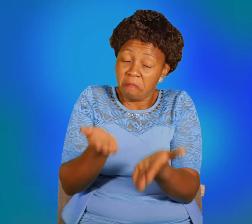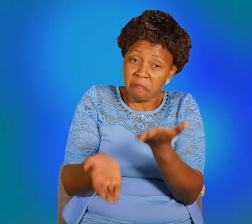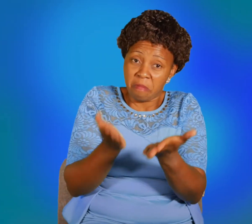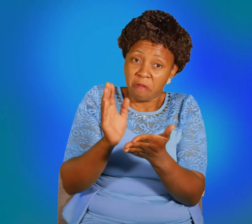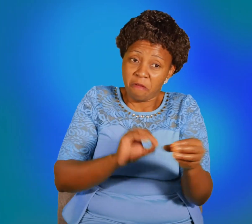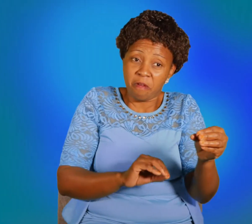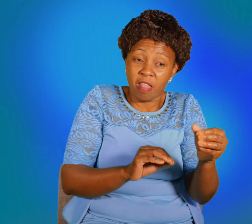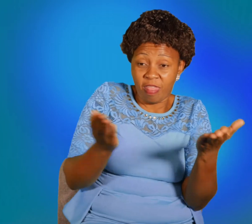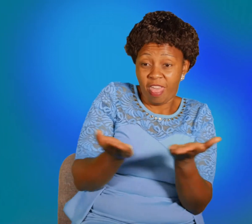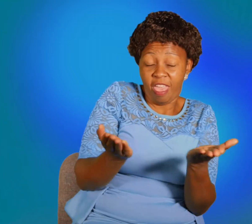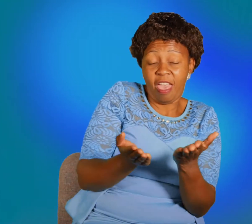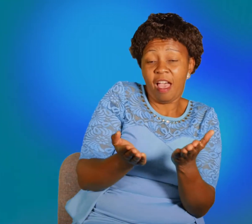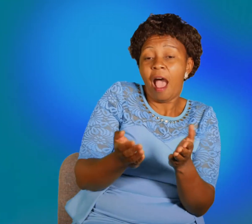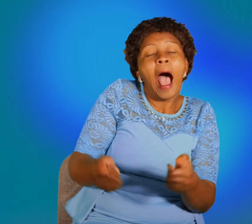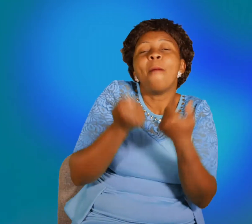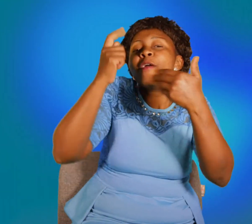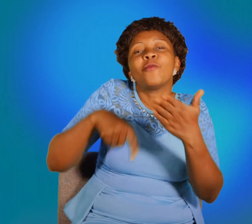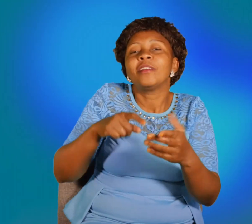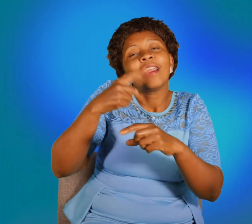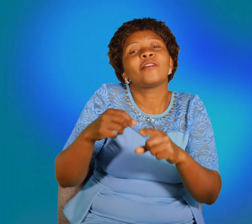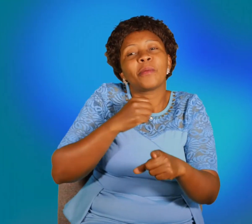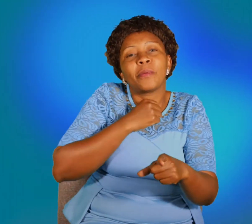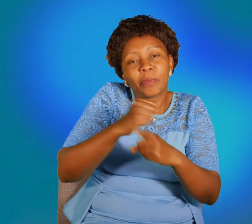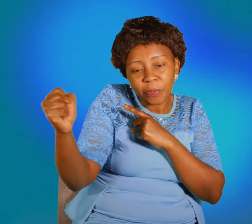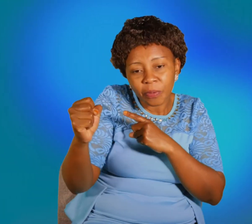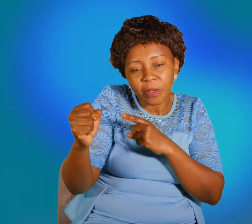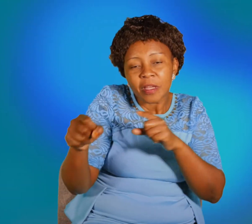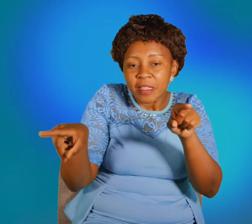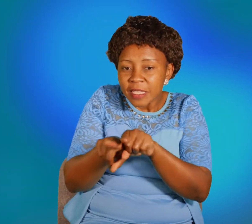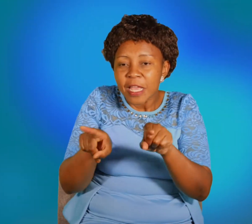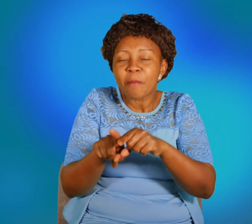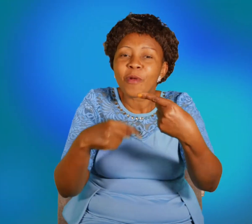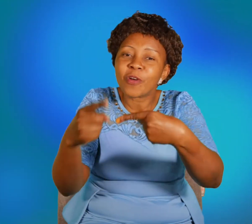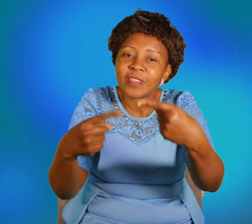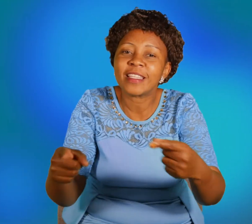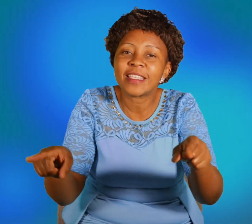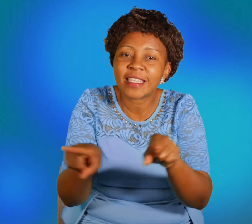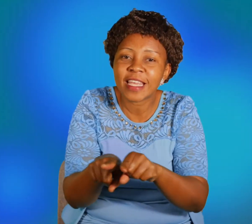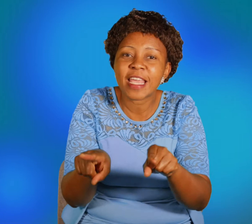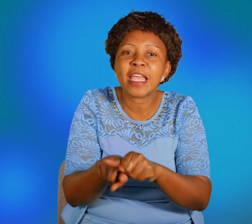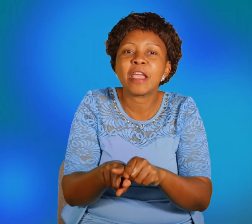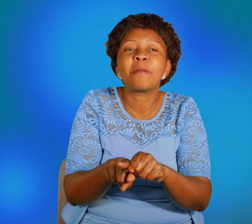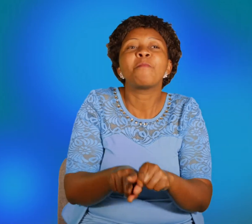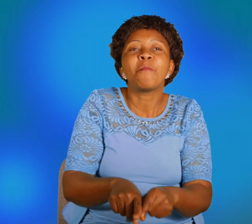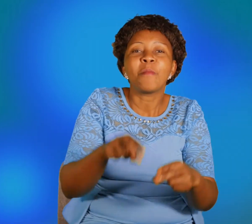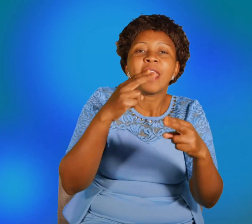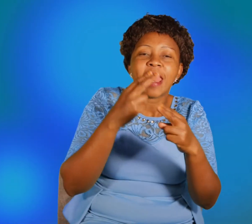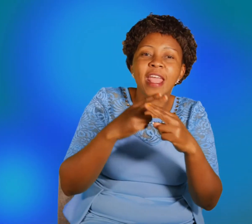be followed by the release of sperms. This process is referred to as